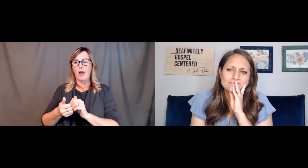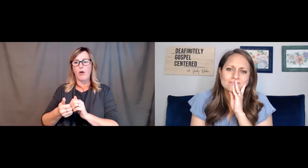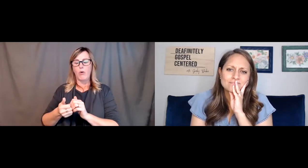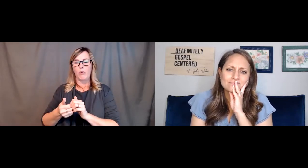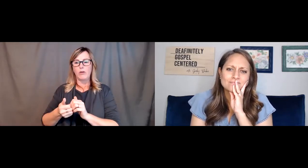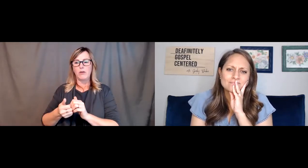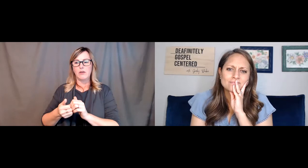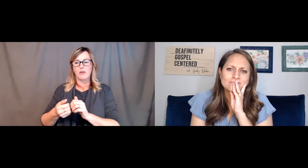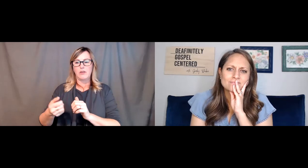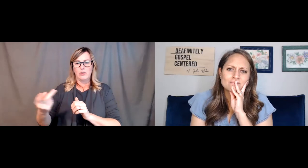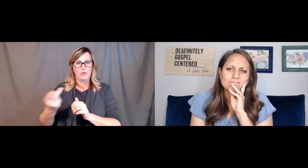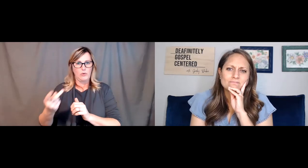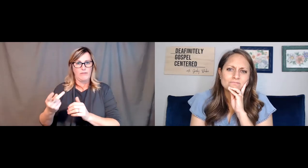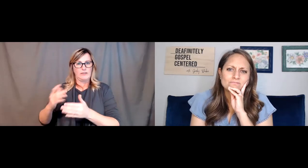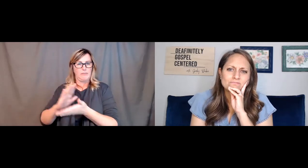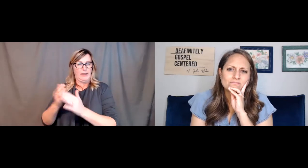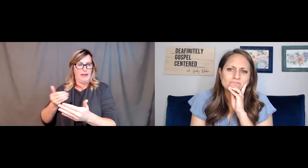It was nice.